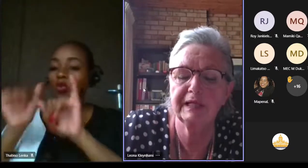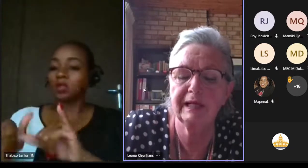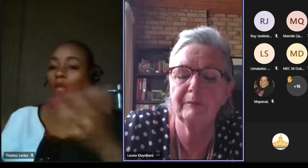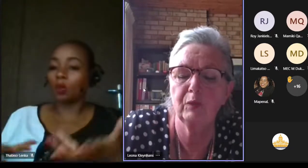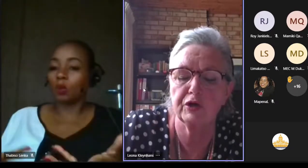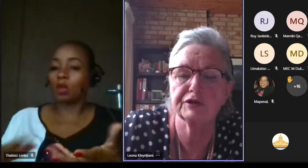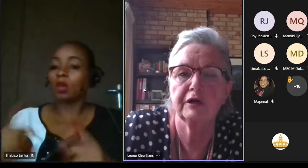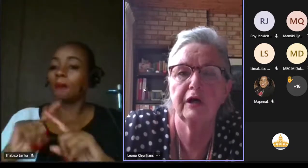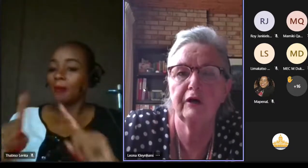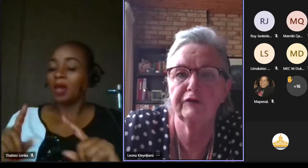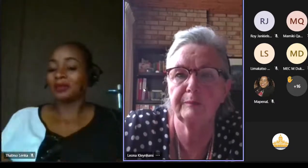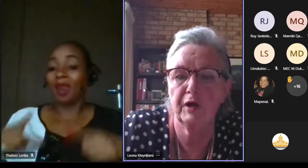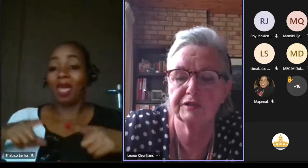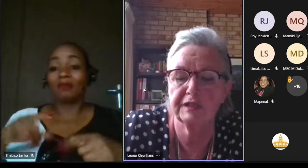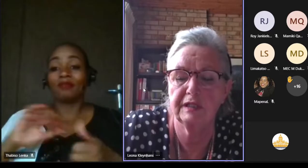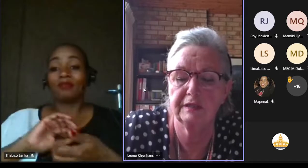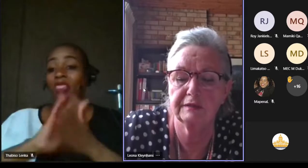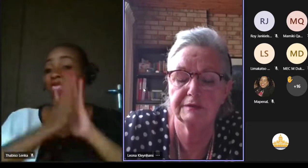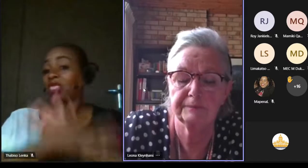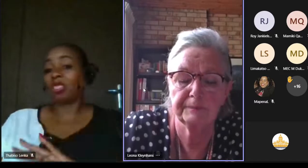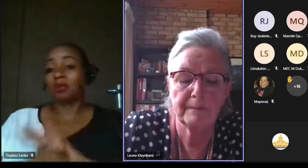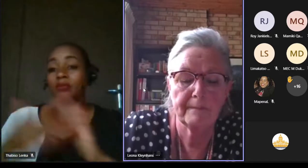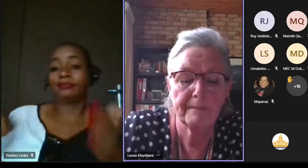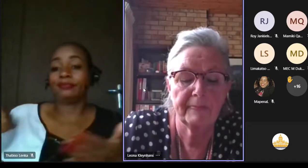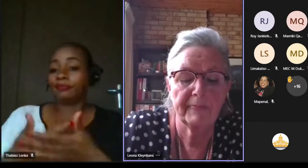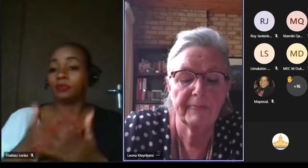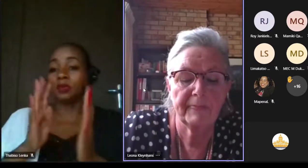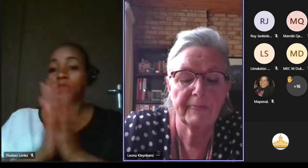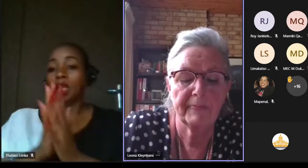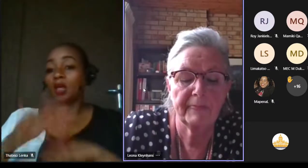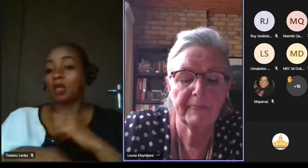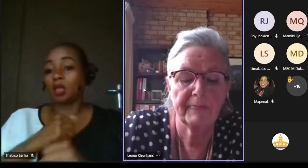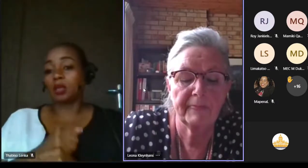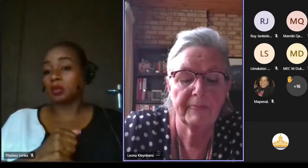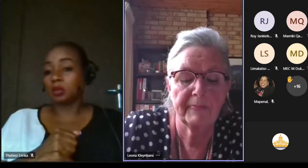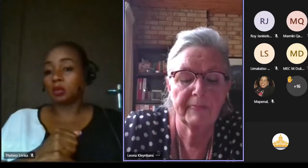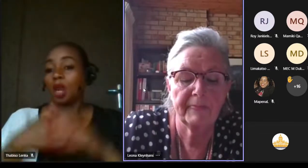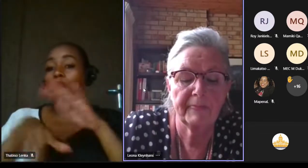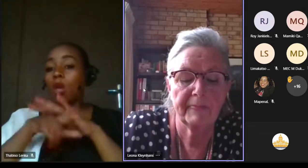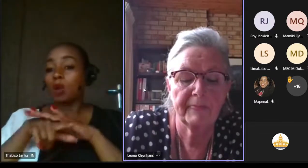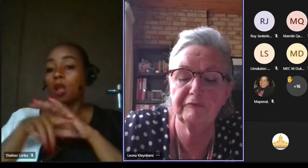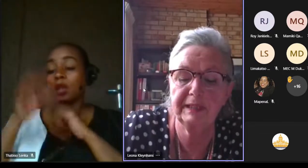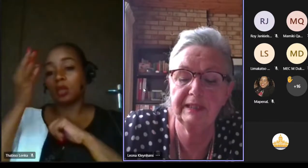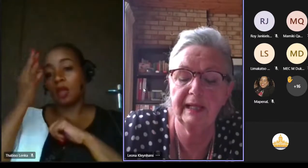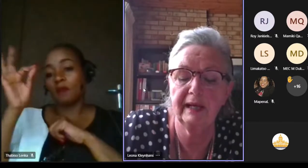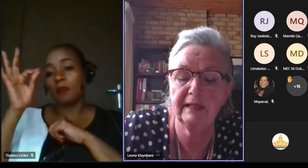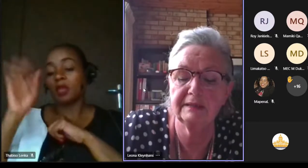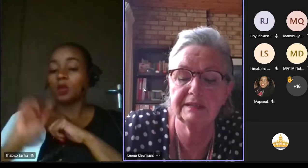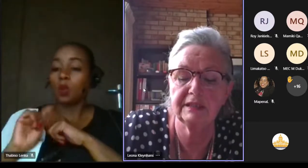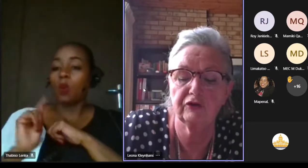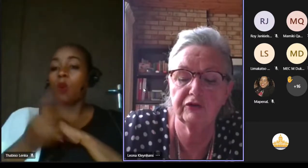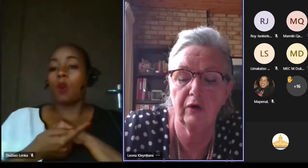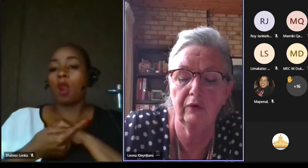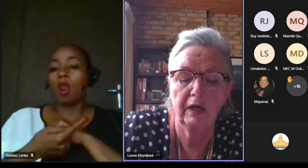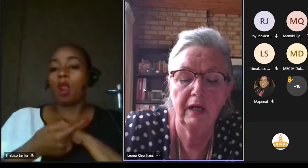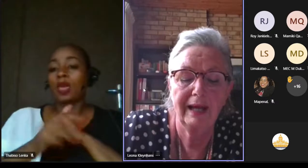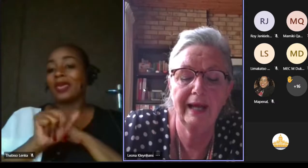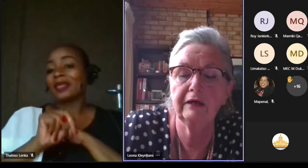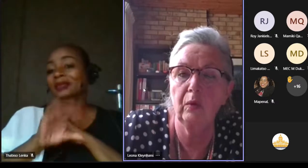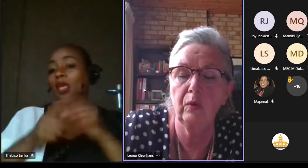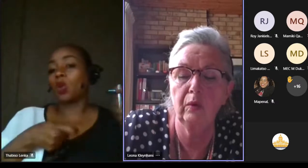life has become worse over the past 10 years. All local governments in the Free State have been under ANC